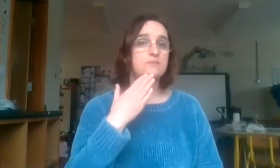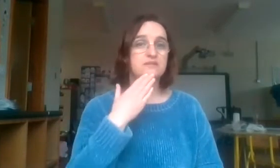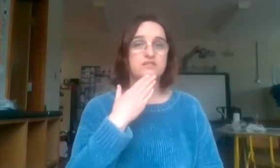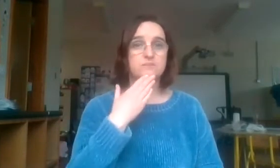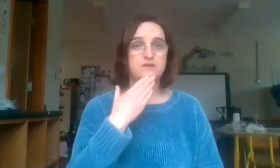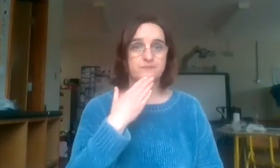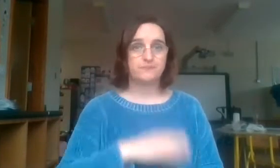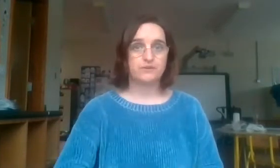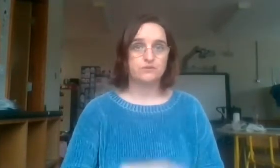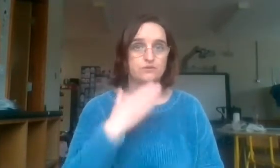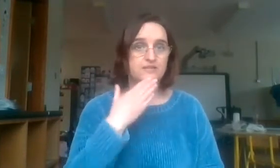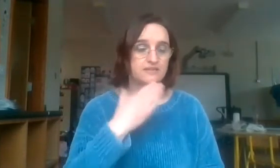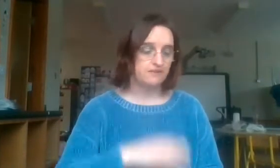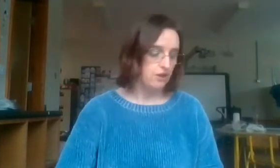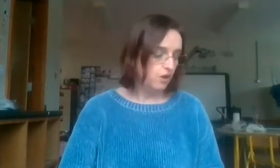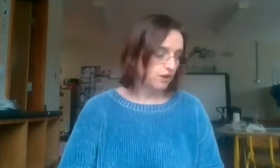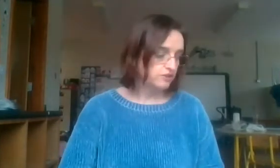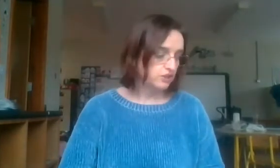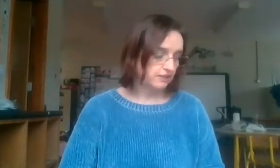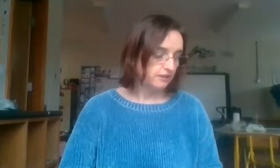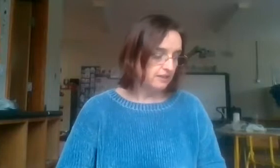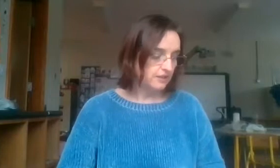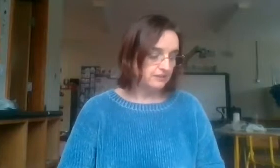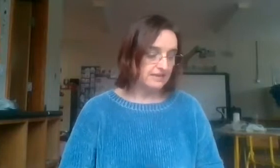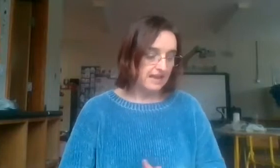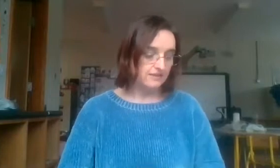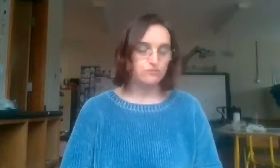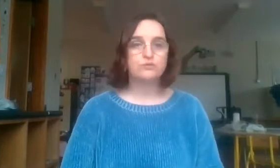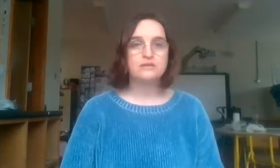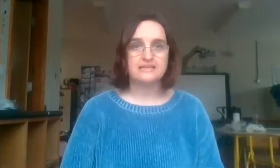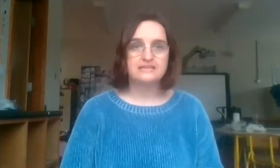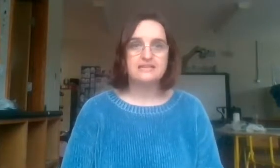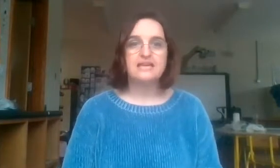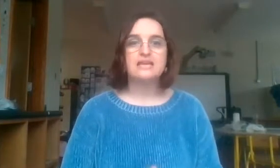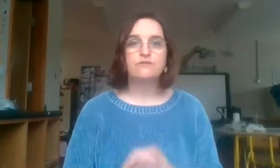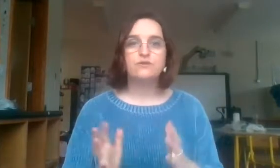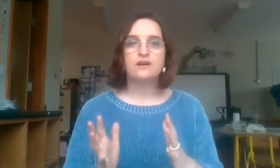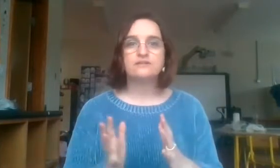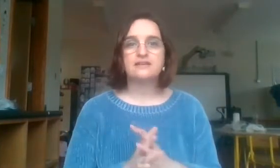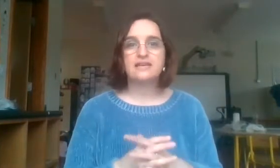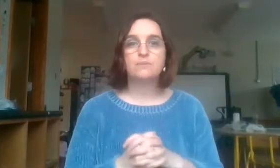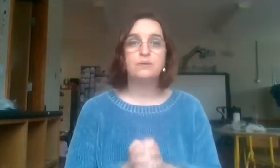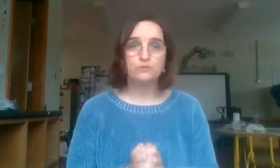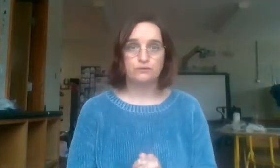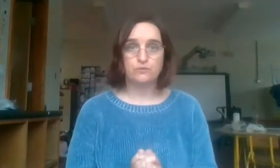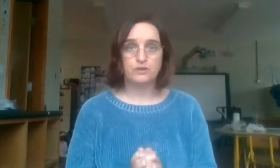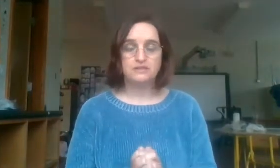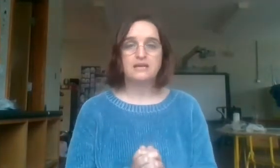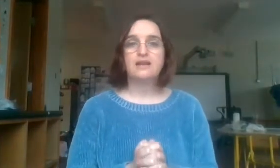it's to the bottom, to underneath here, our chin. Now the last rule is if we are saying a plural of word,